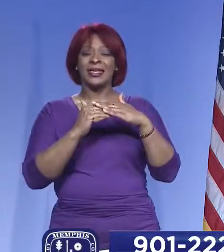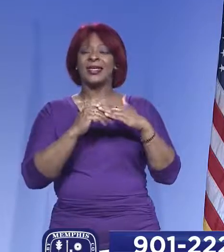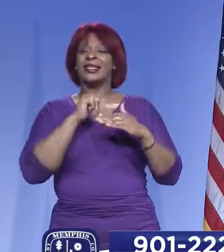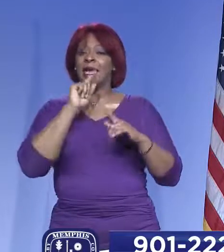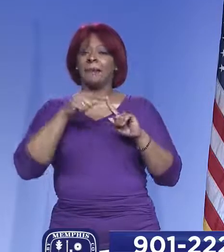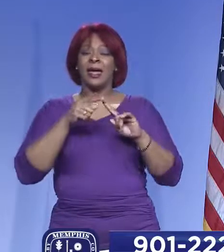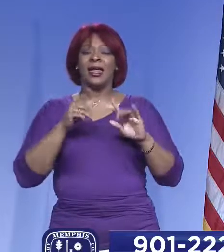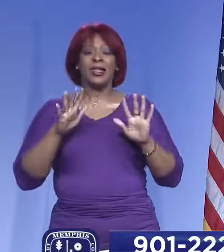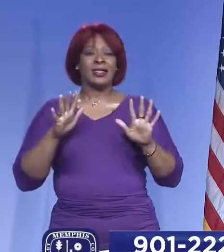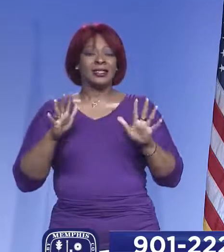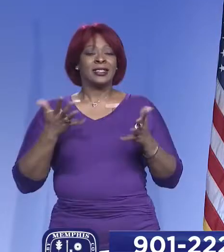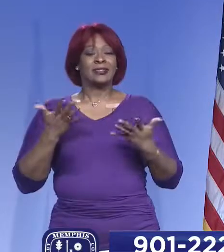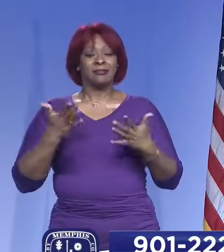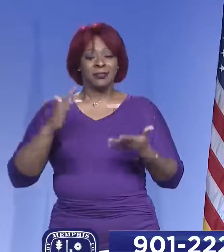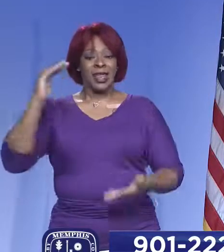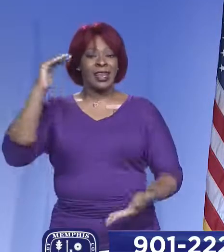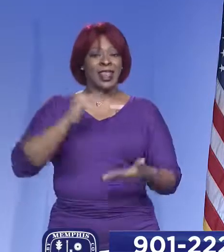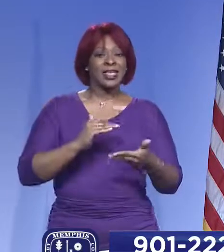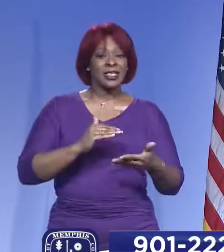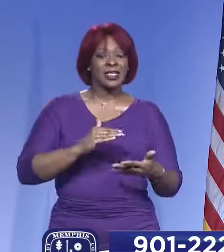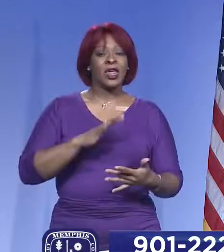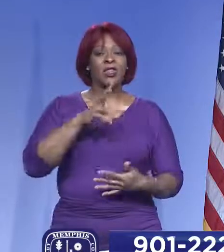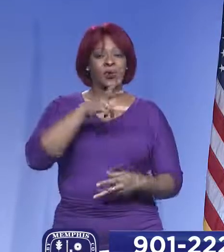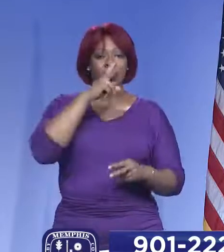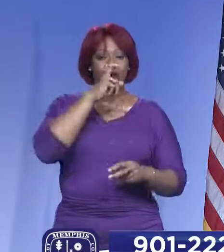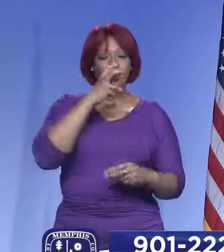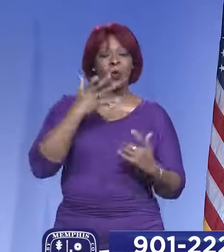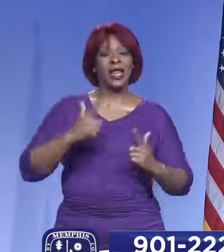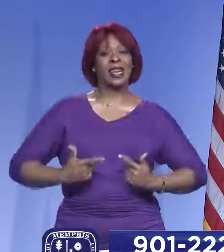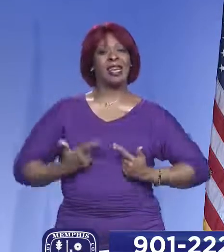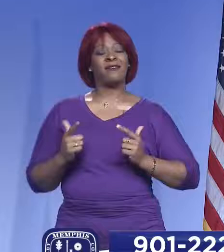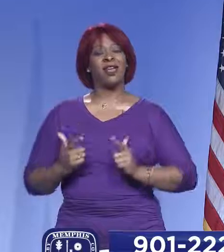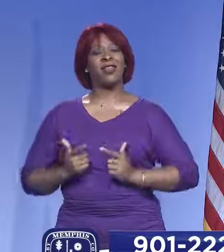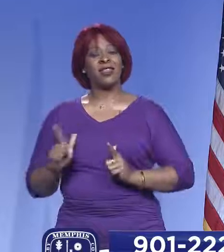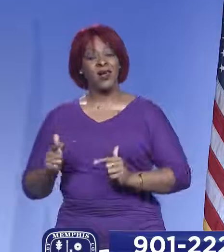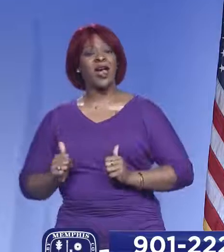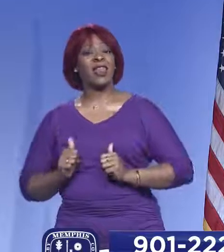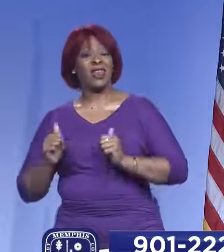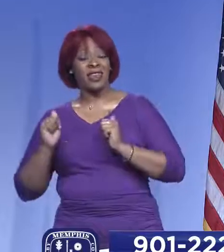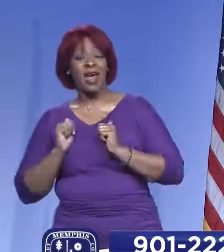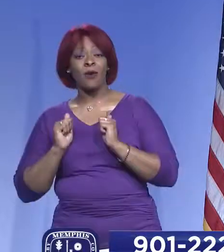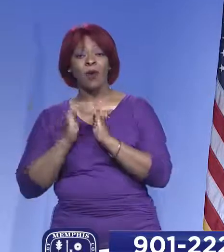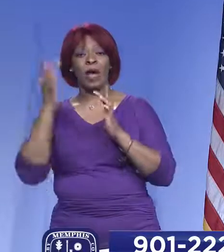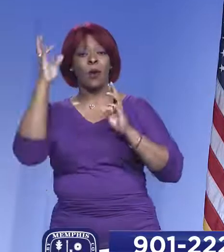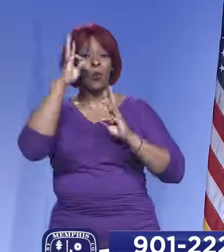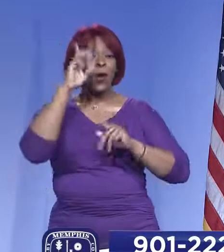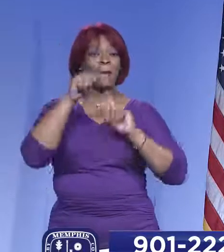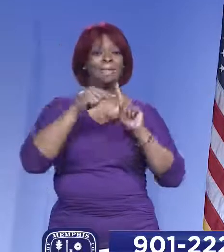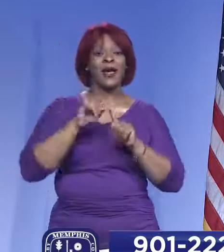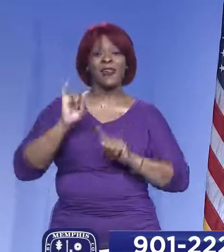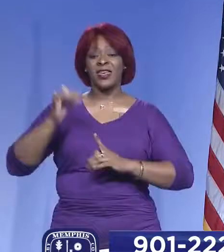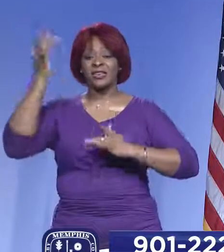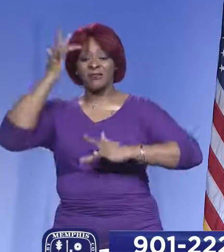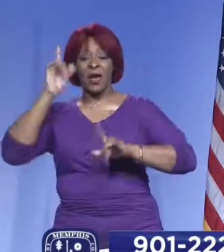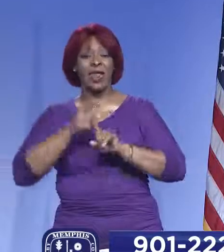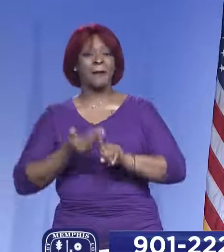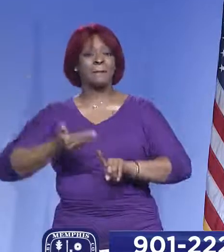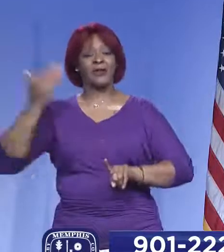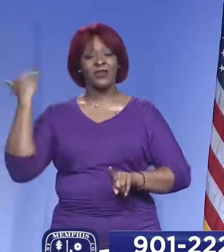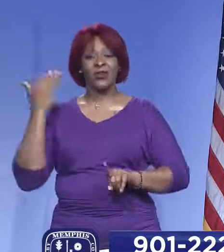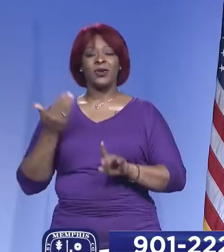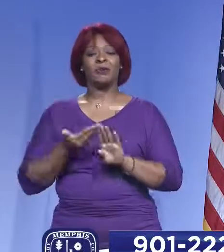lifting the restrictions. It's about being able to live our lives without having to worry about this. I think you mentioned it before,